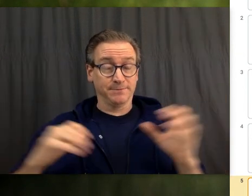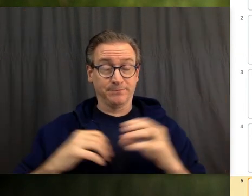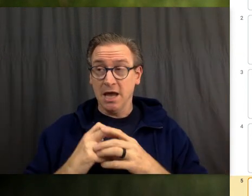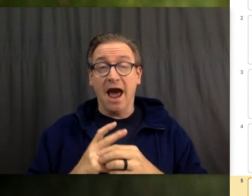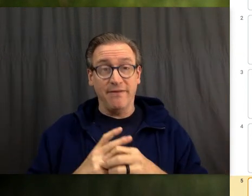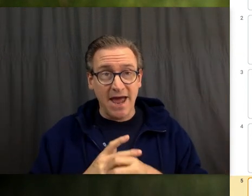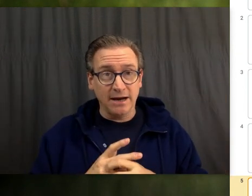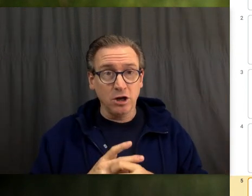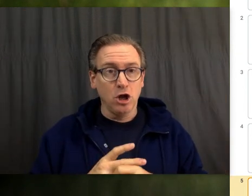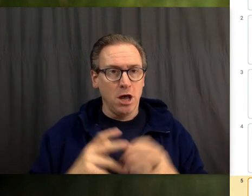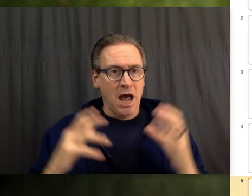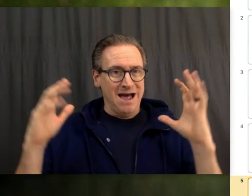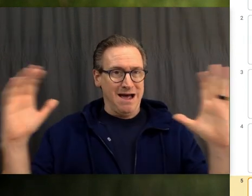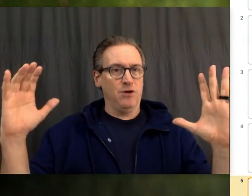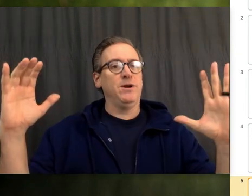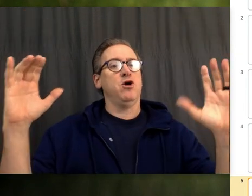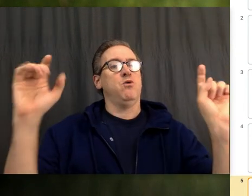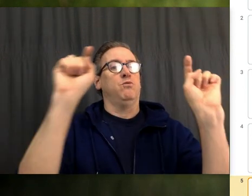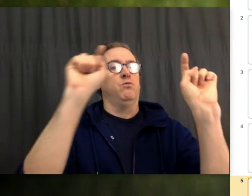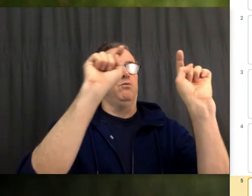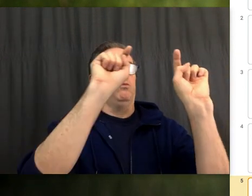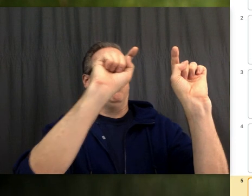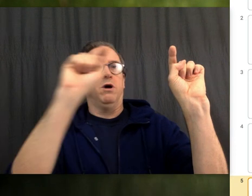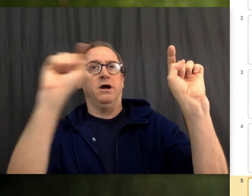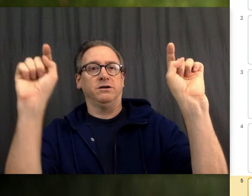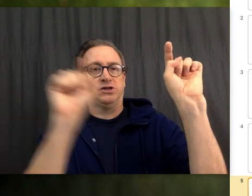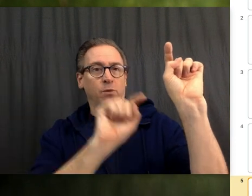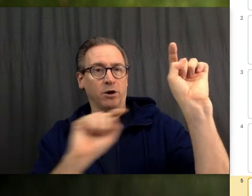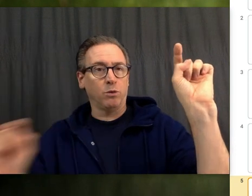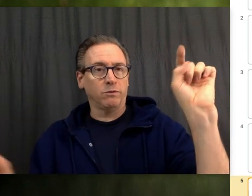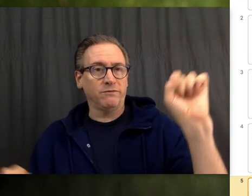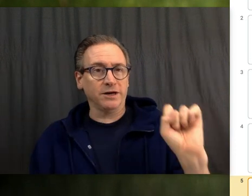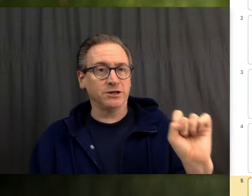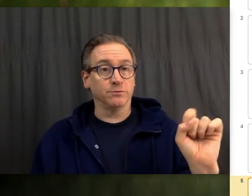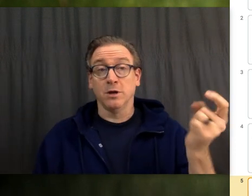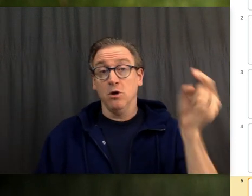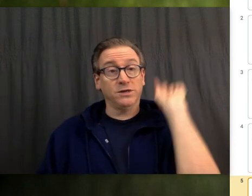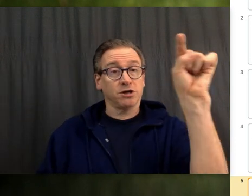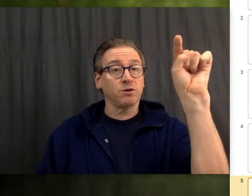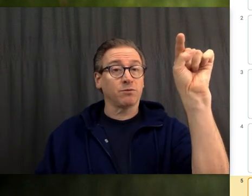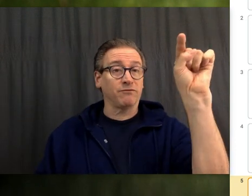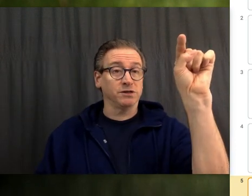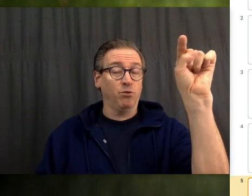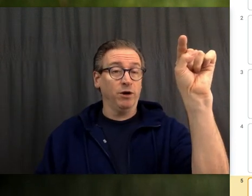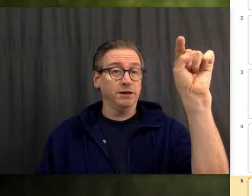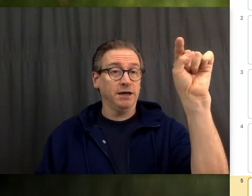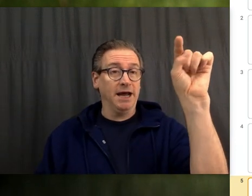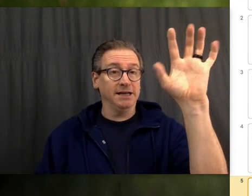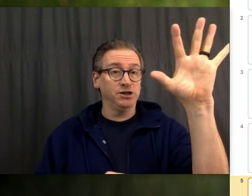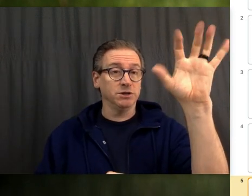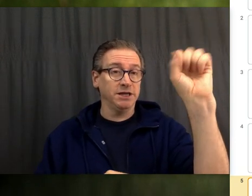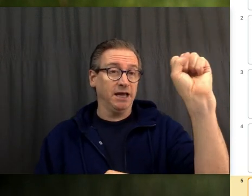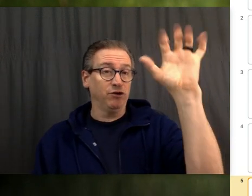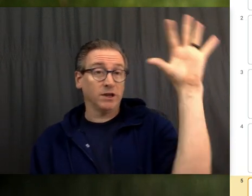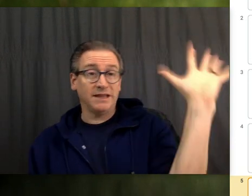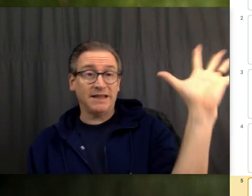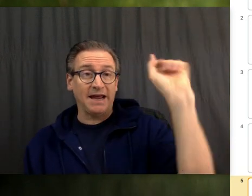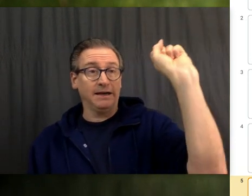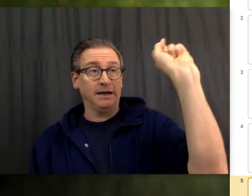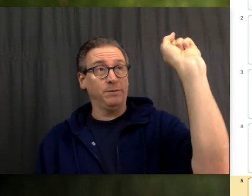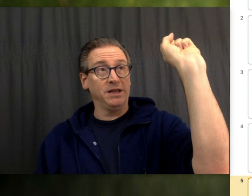space. And then how do we know what square we're referring to? Well, we start with a reference point, and it's usually, if